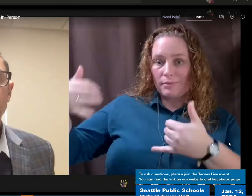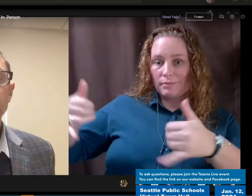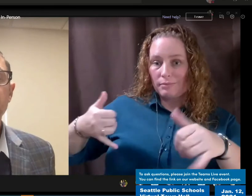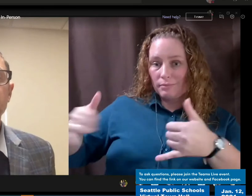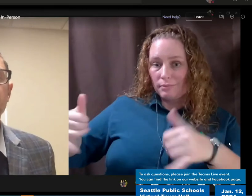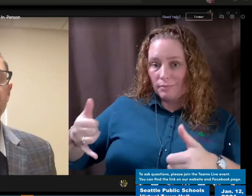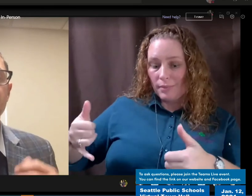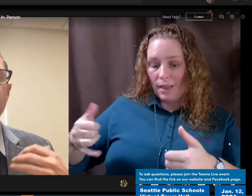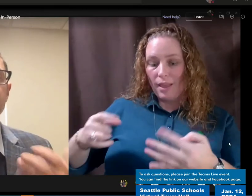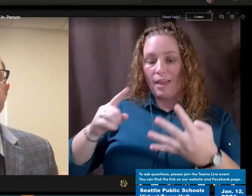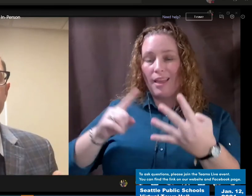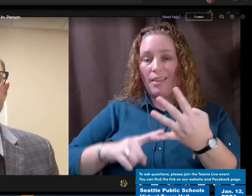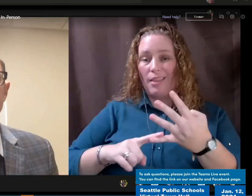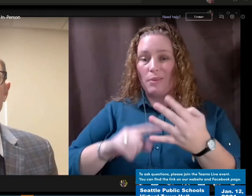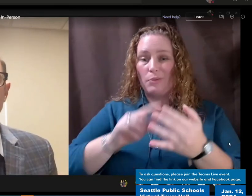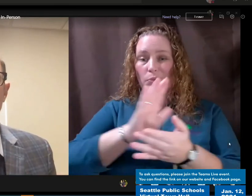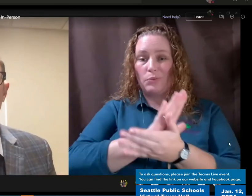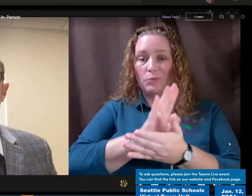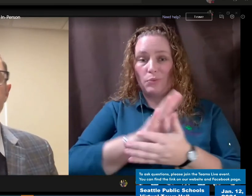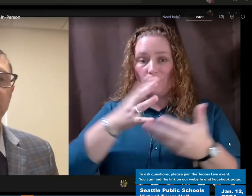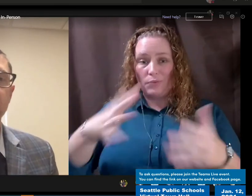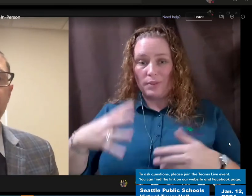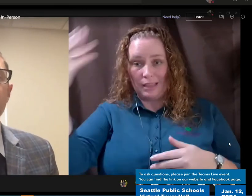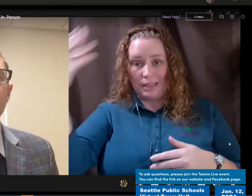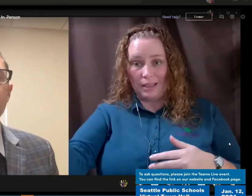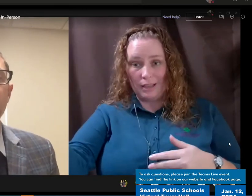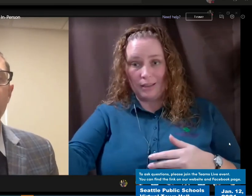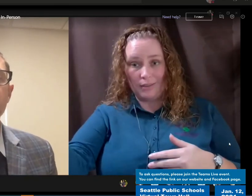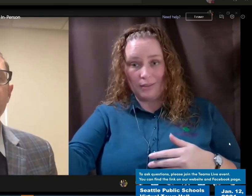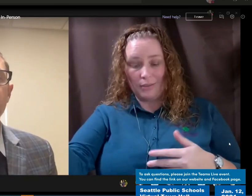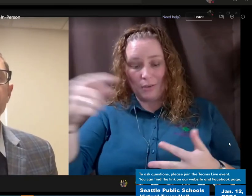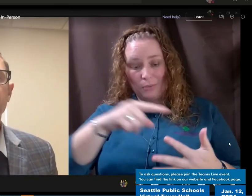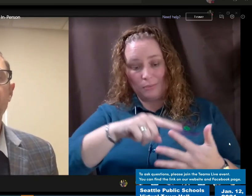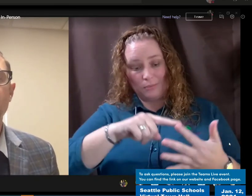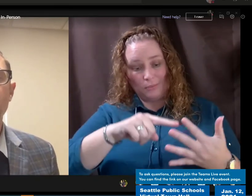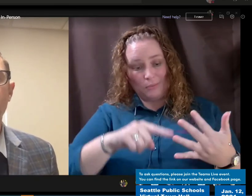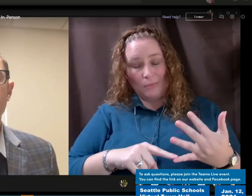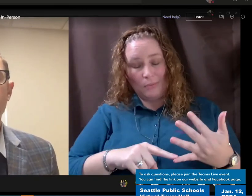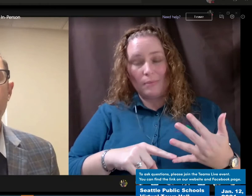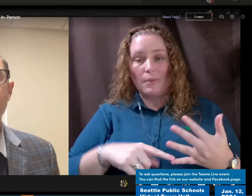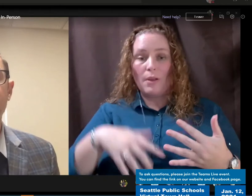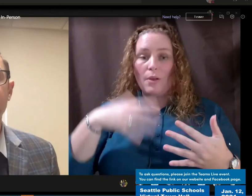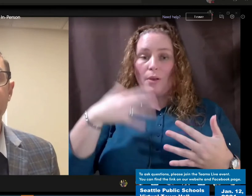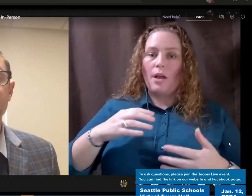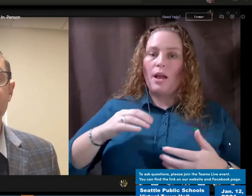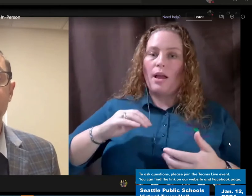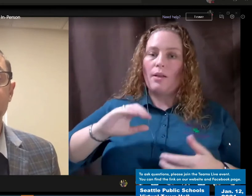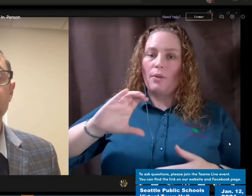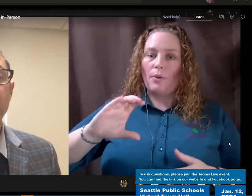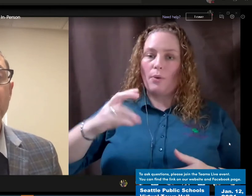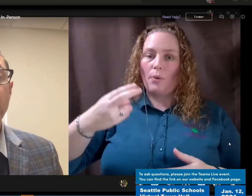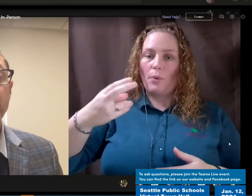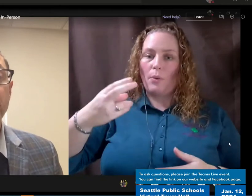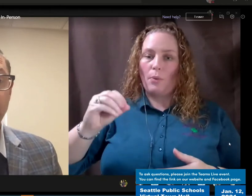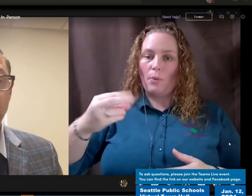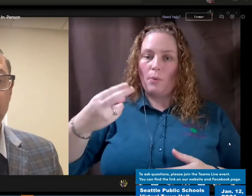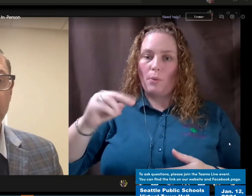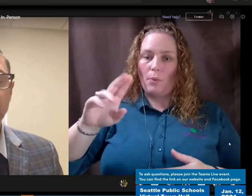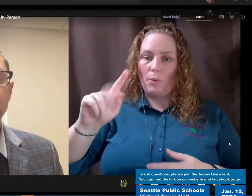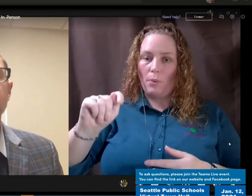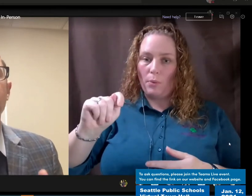when we really think about visualizing this, you're like really thinking about how can this cohort operate in a